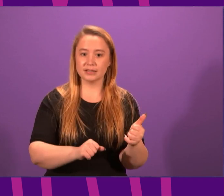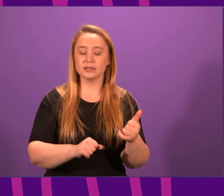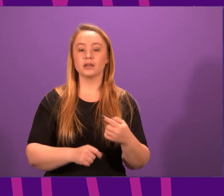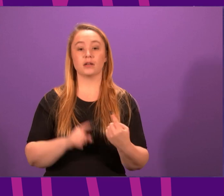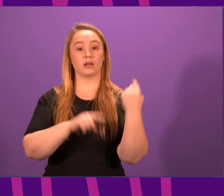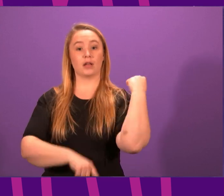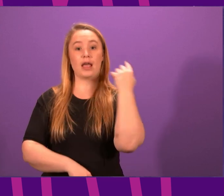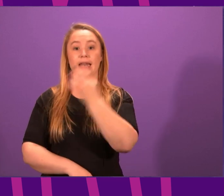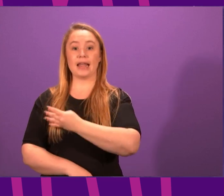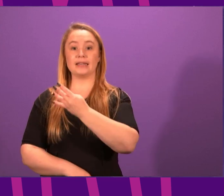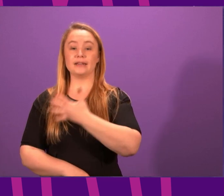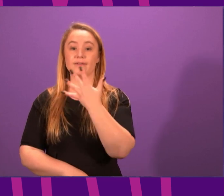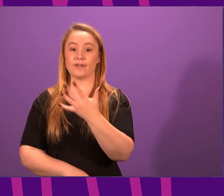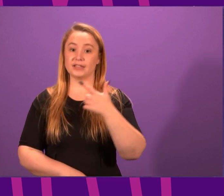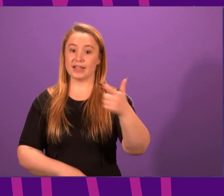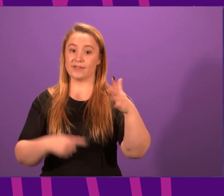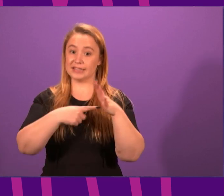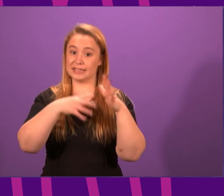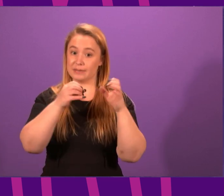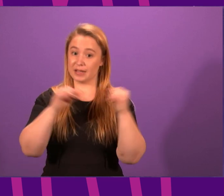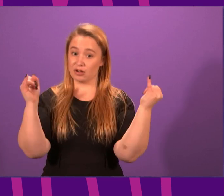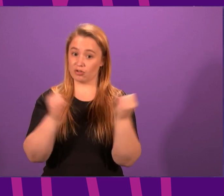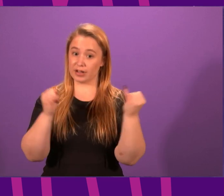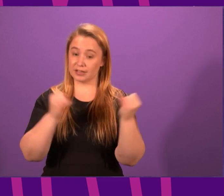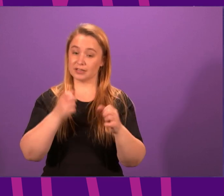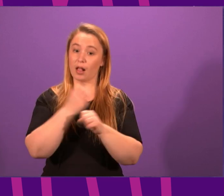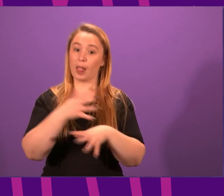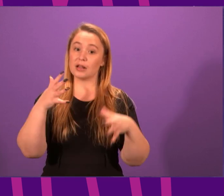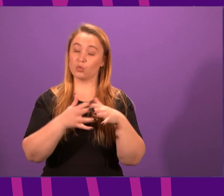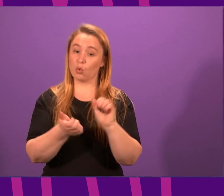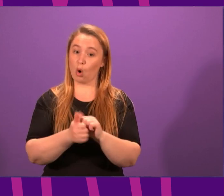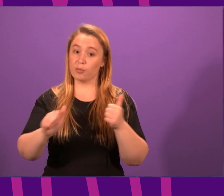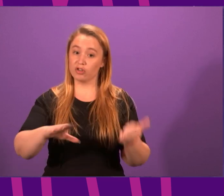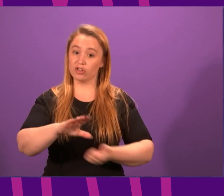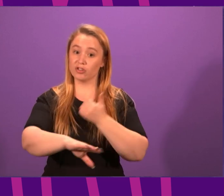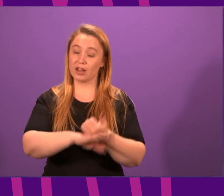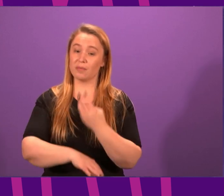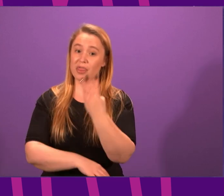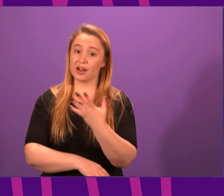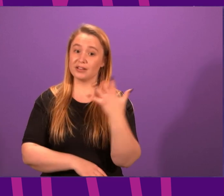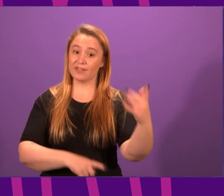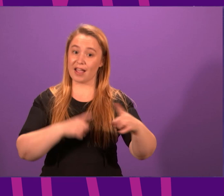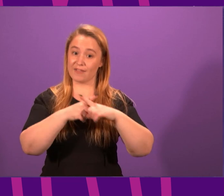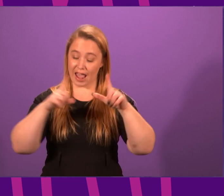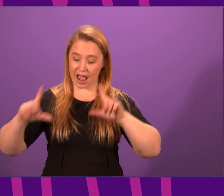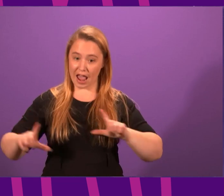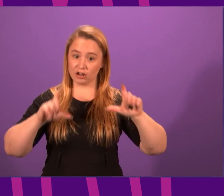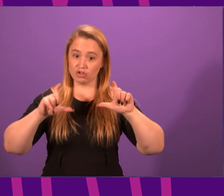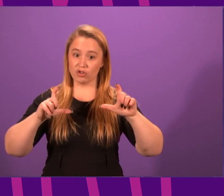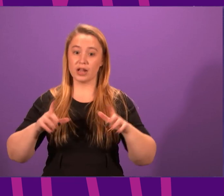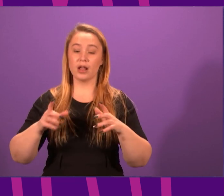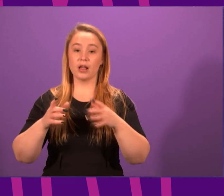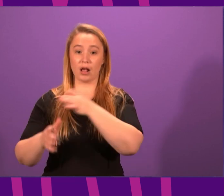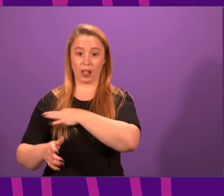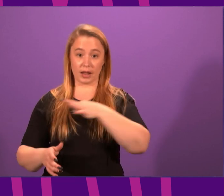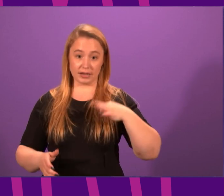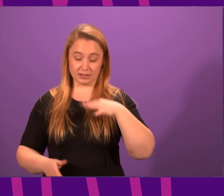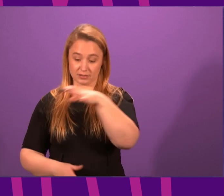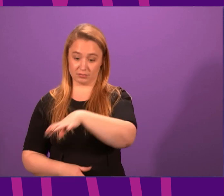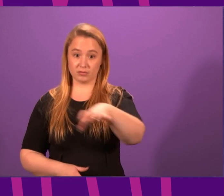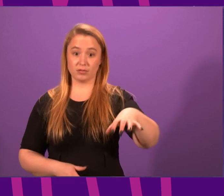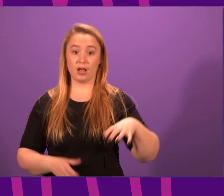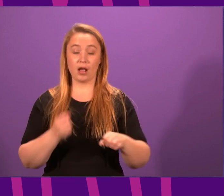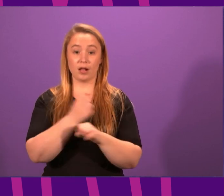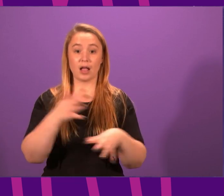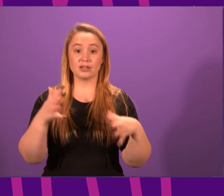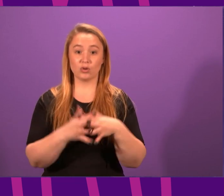when we had the TB crisis, the Glasgow Corporation set up 35 mobile X-ray clinics and units in Glasgow, and in 2 months